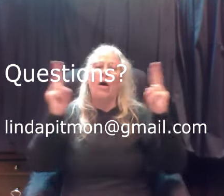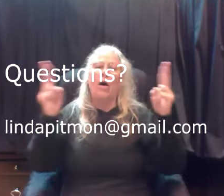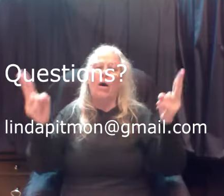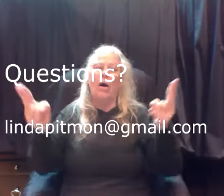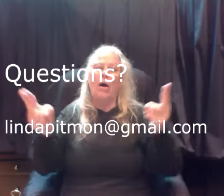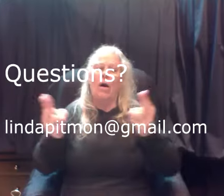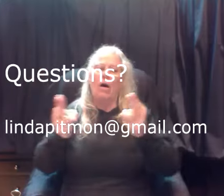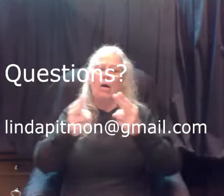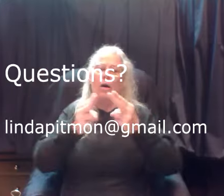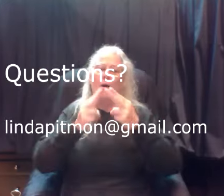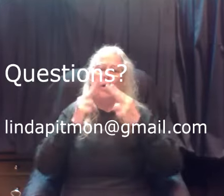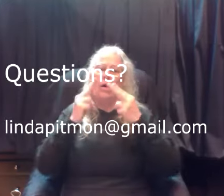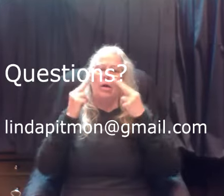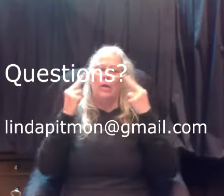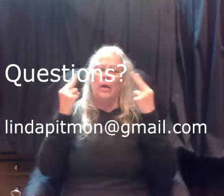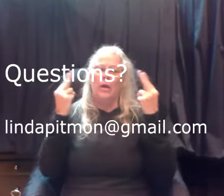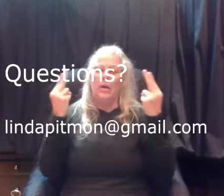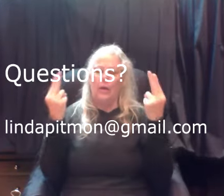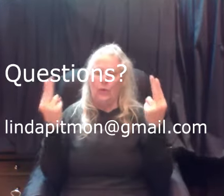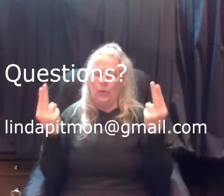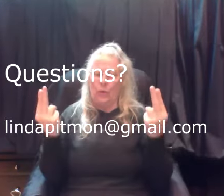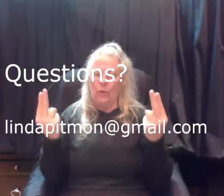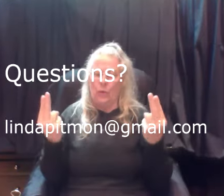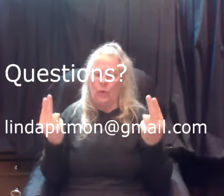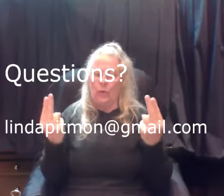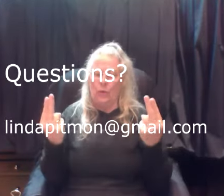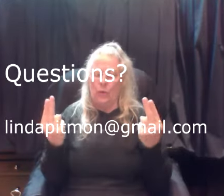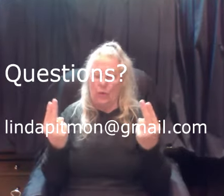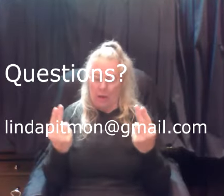Alleluia.